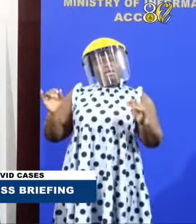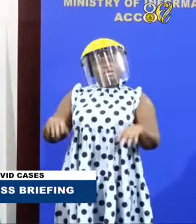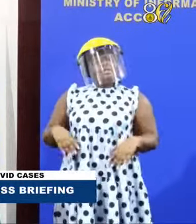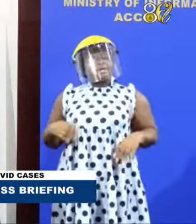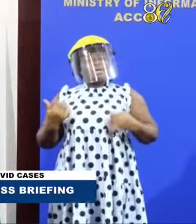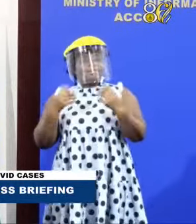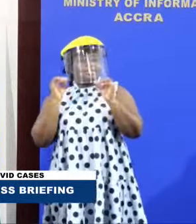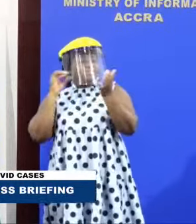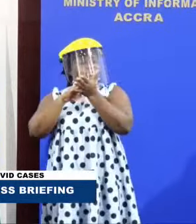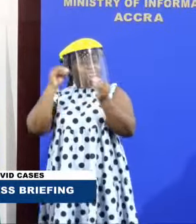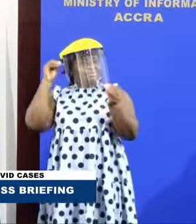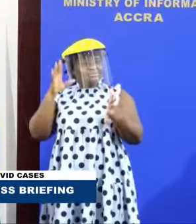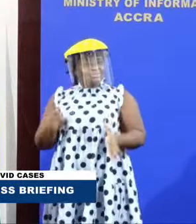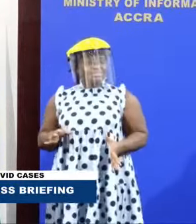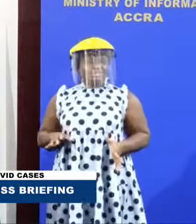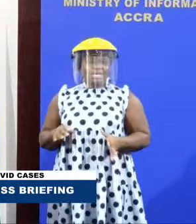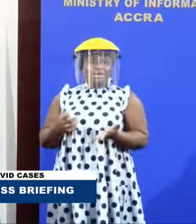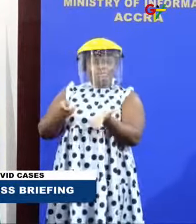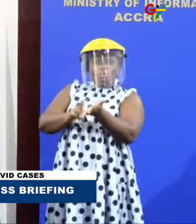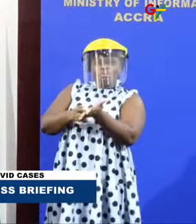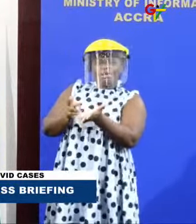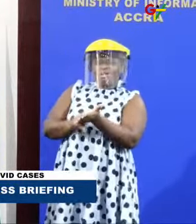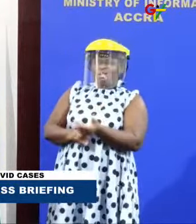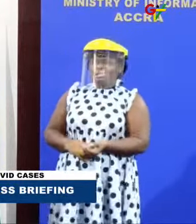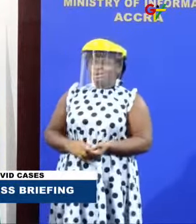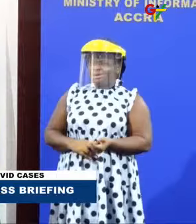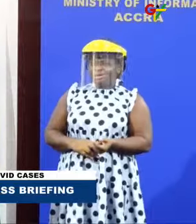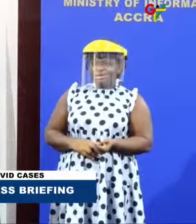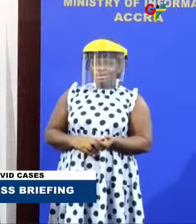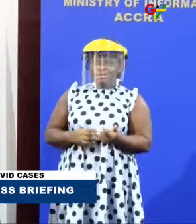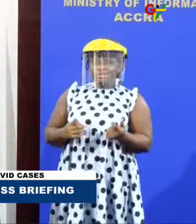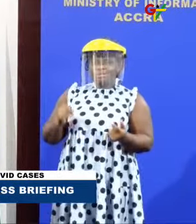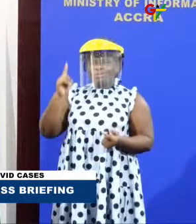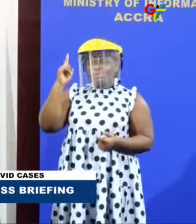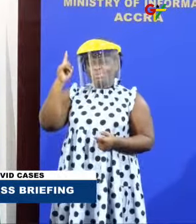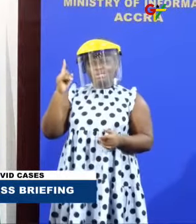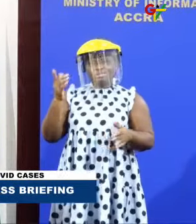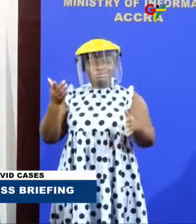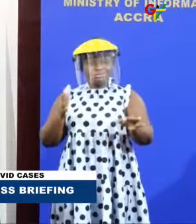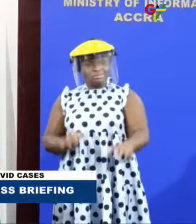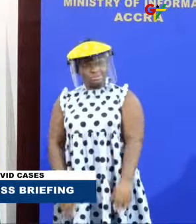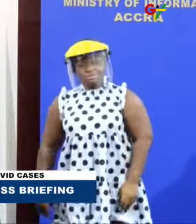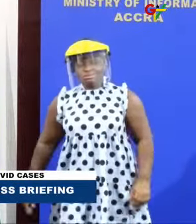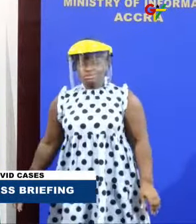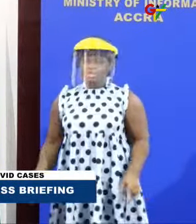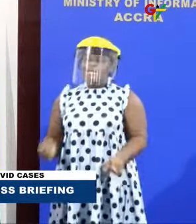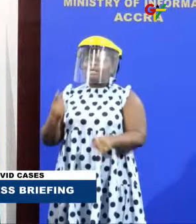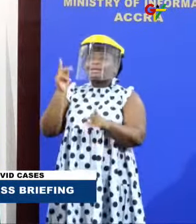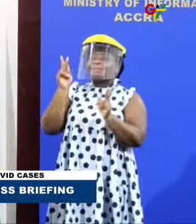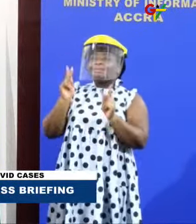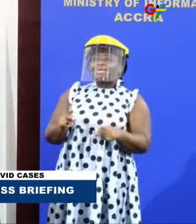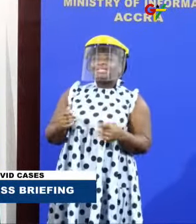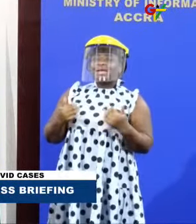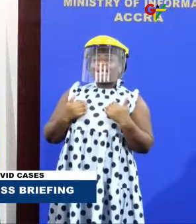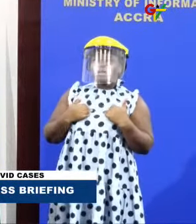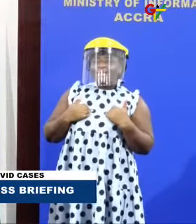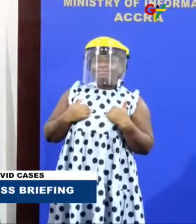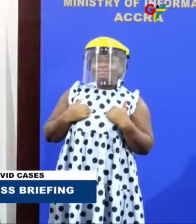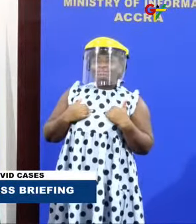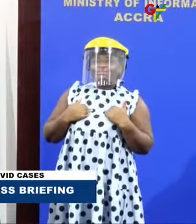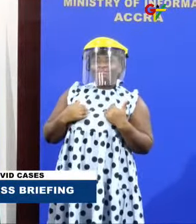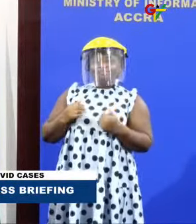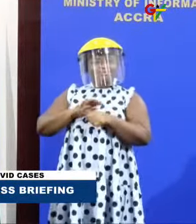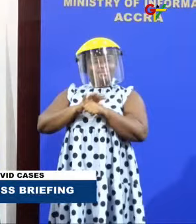students, we've only recorded a death, one death, and that is the person had COVID, but also a